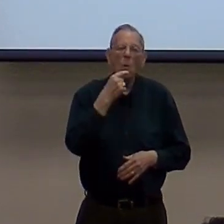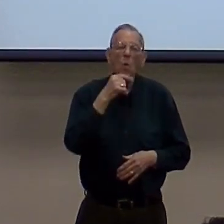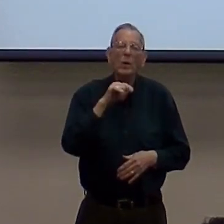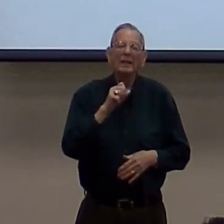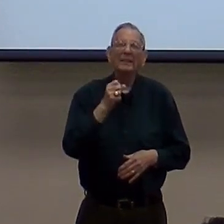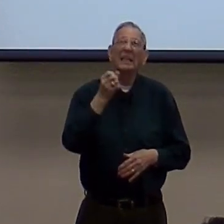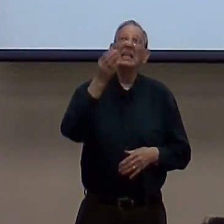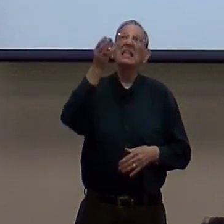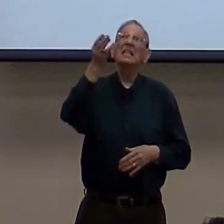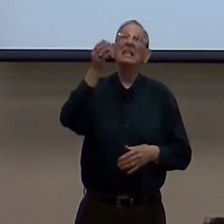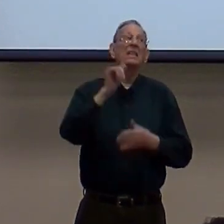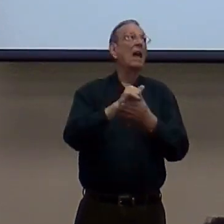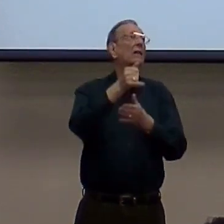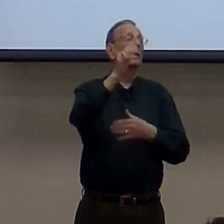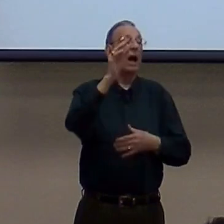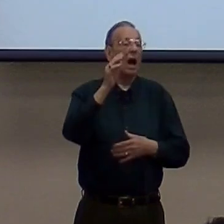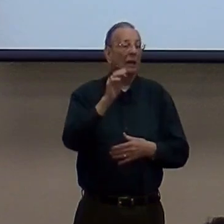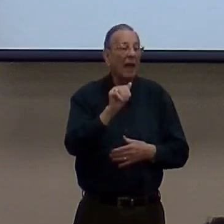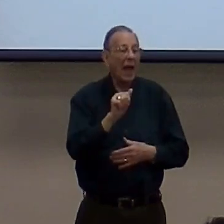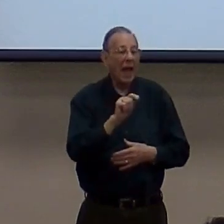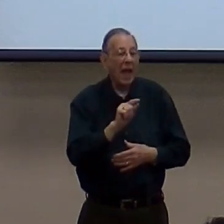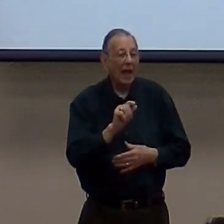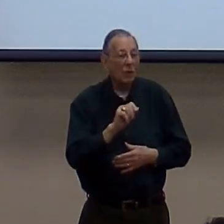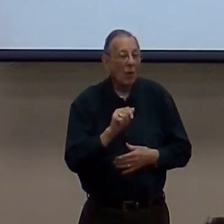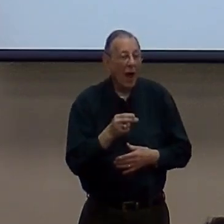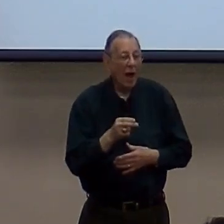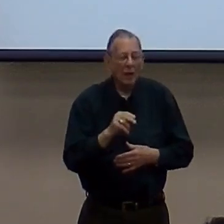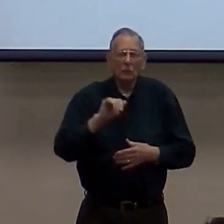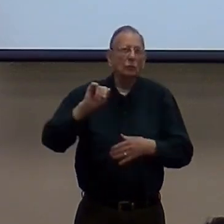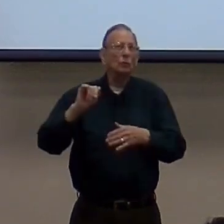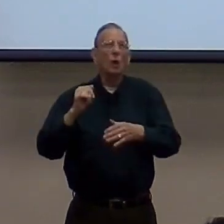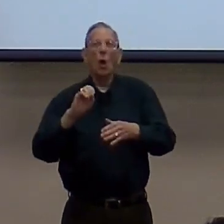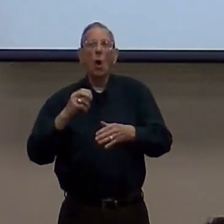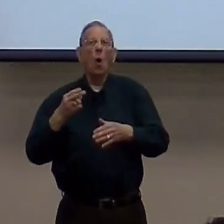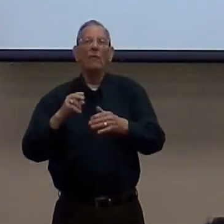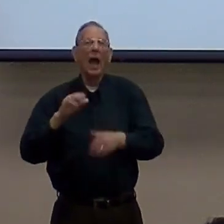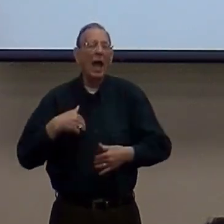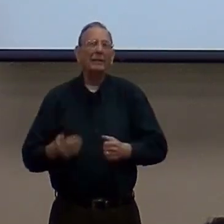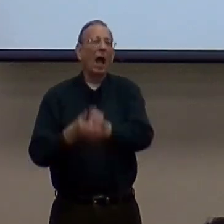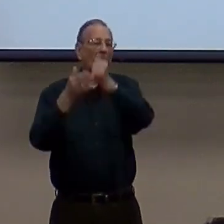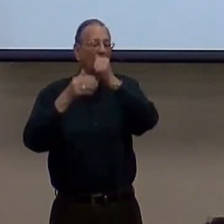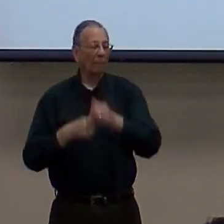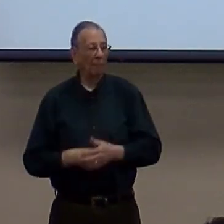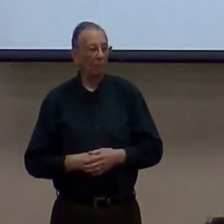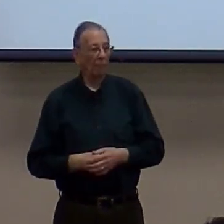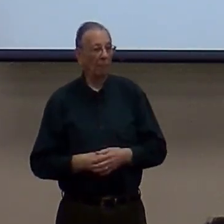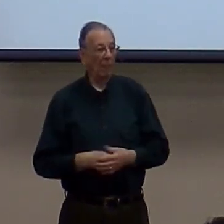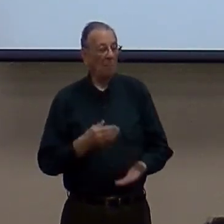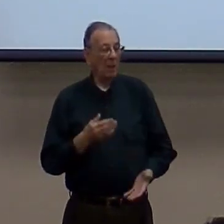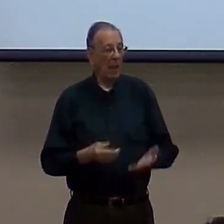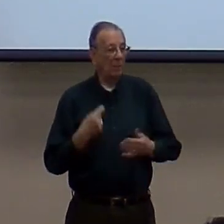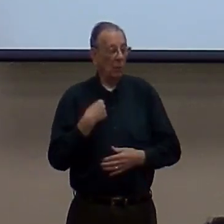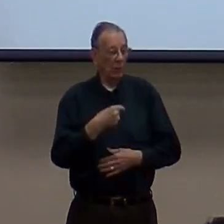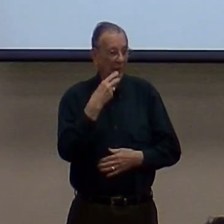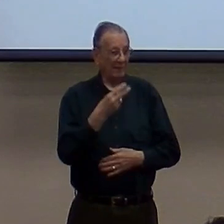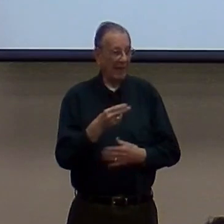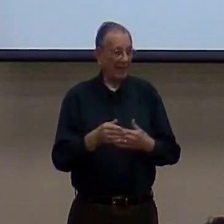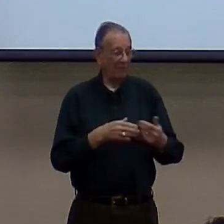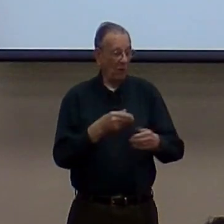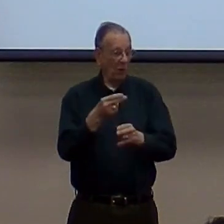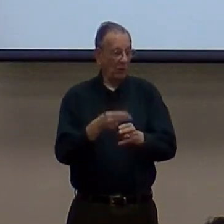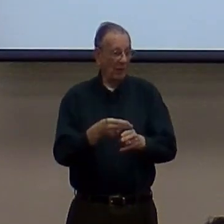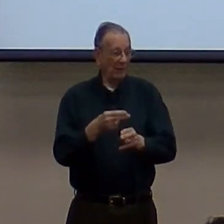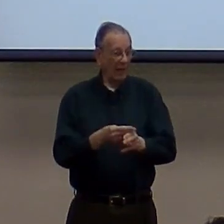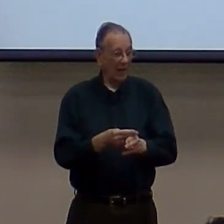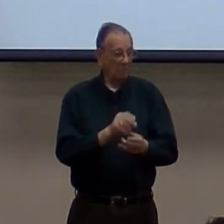is he that is God? Azariah, Jehovah hath helped. And so maybe we could say, even though their names